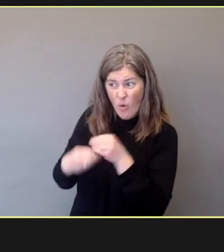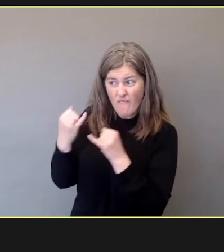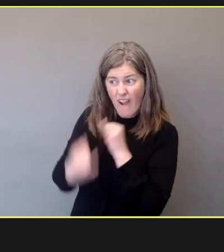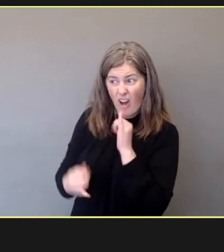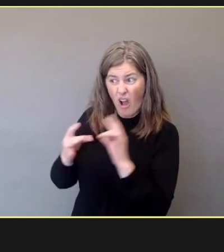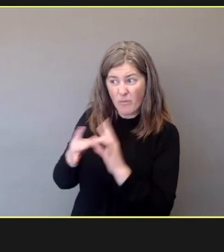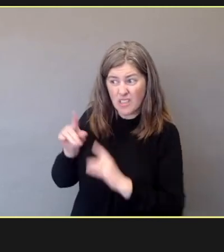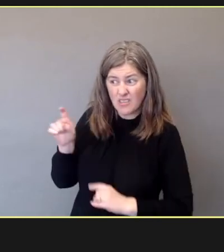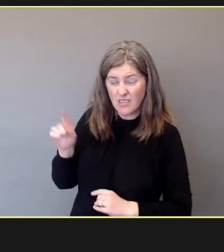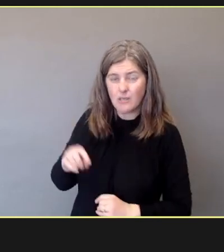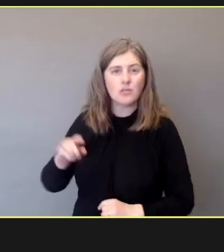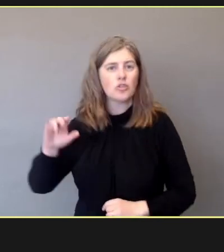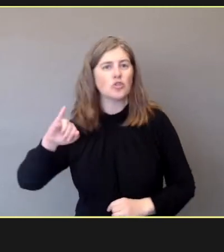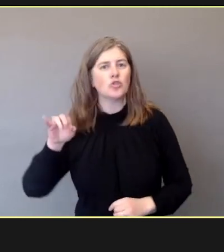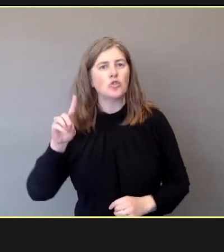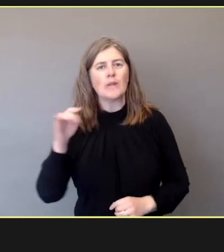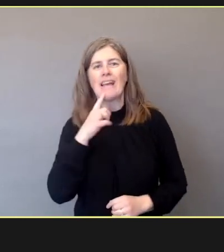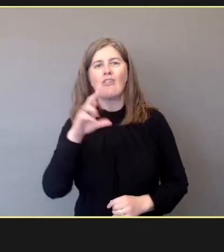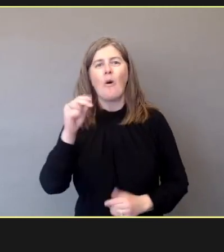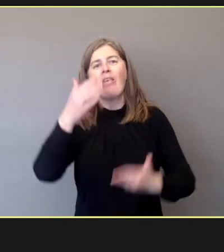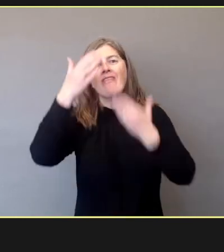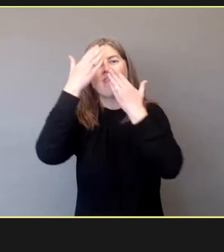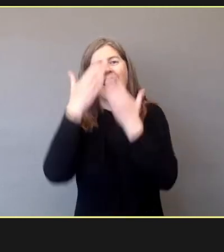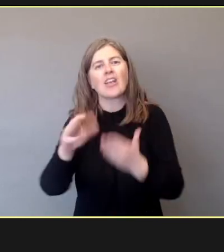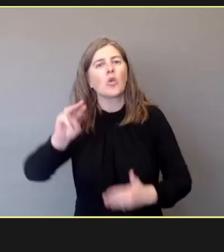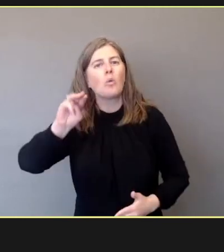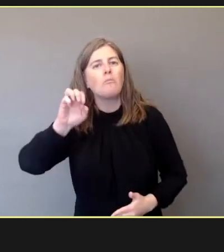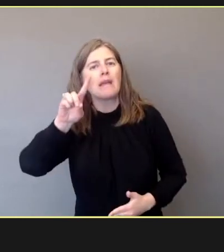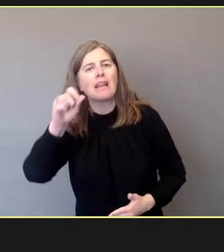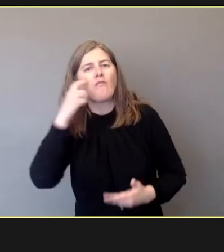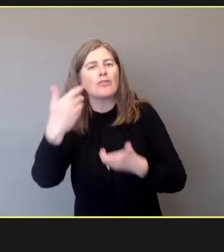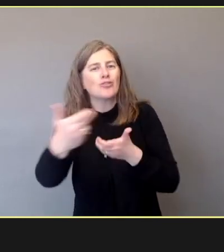words. No, just would like to thank our media partners for